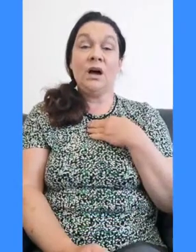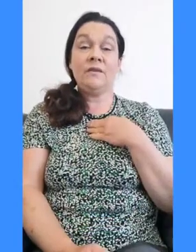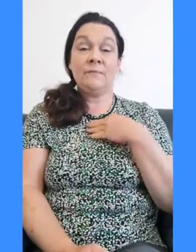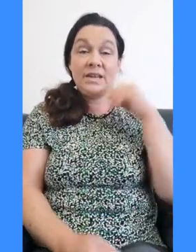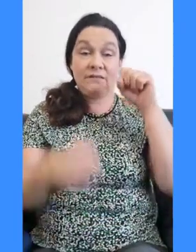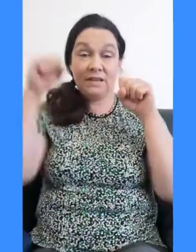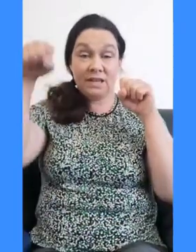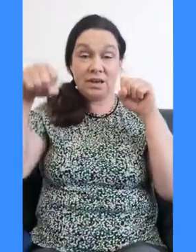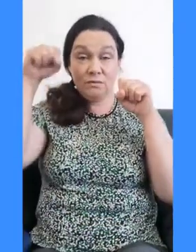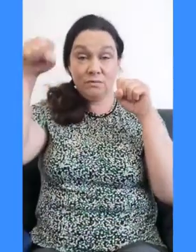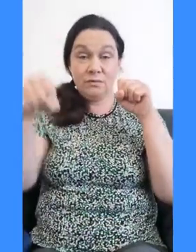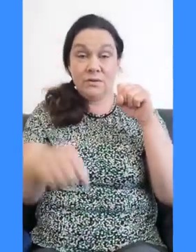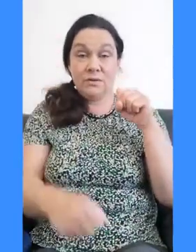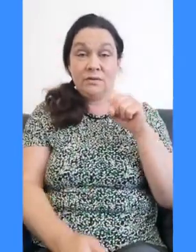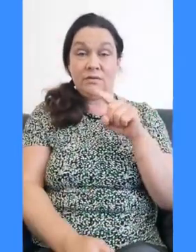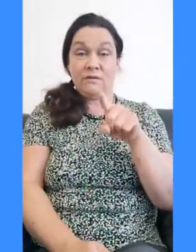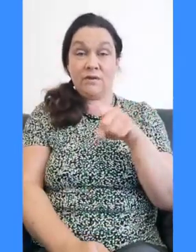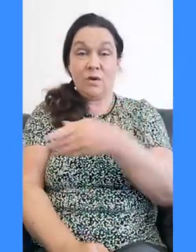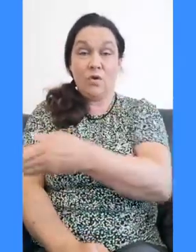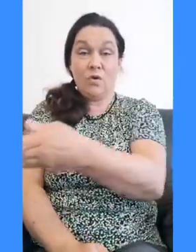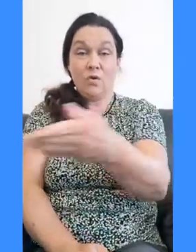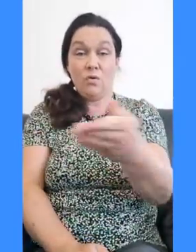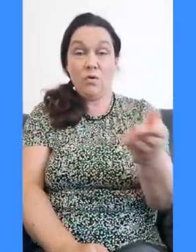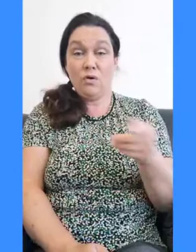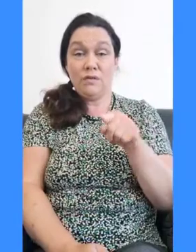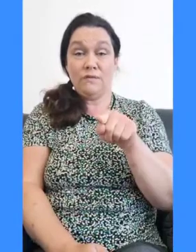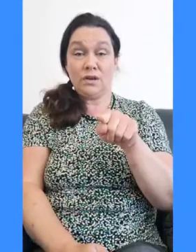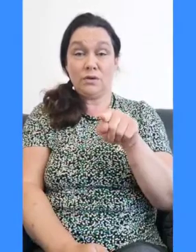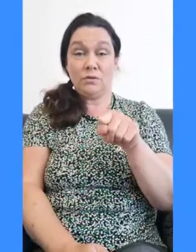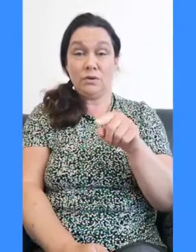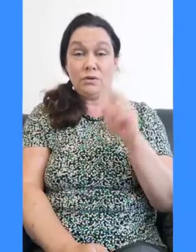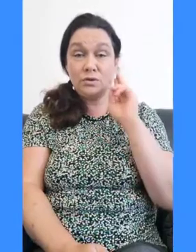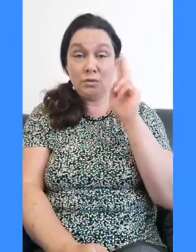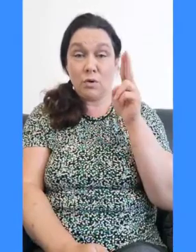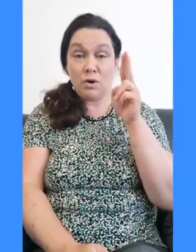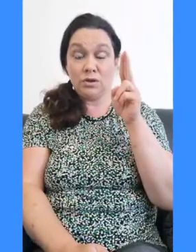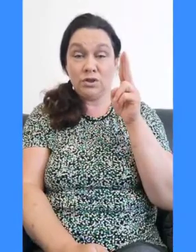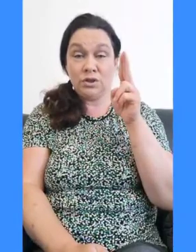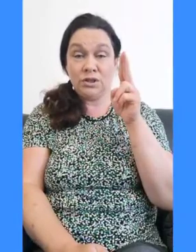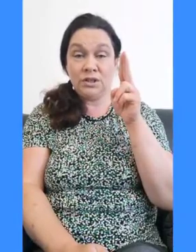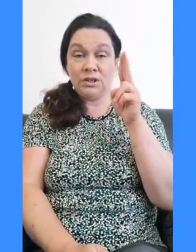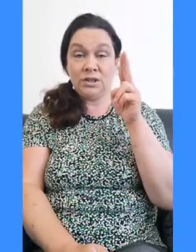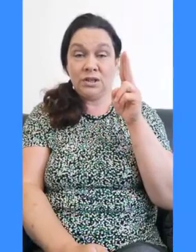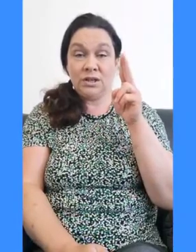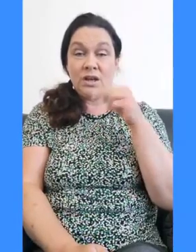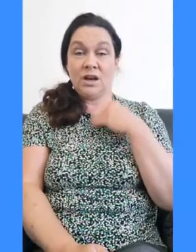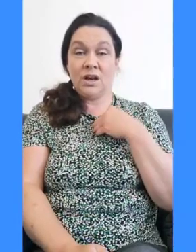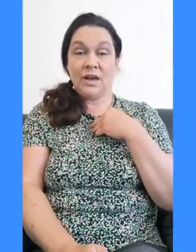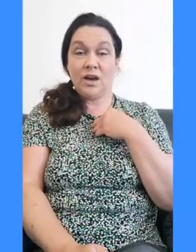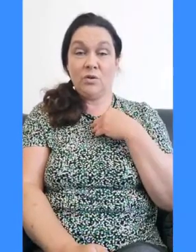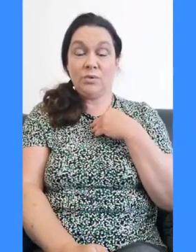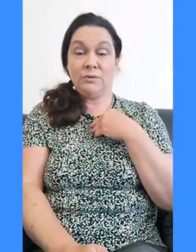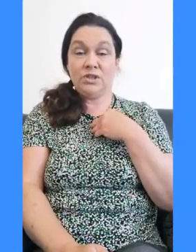I've made a video for all of you to watch. I hope you enjoy